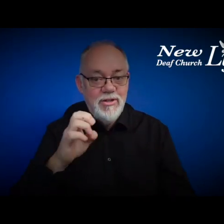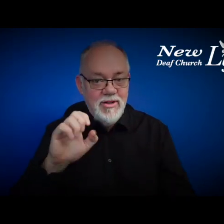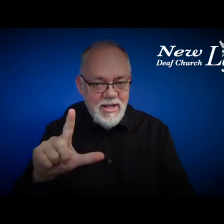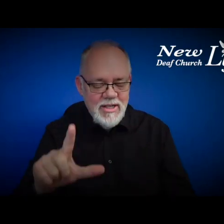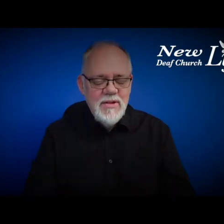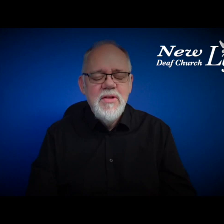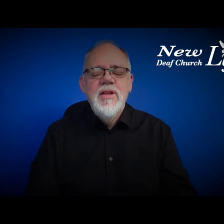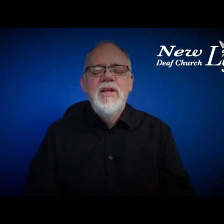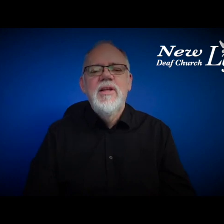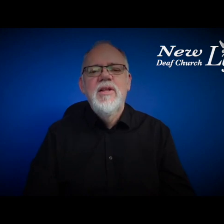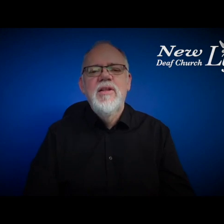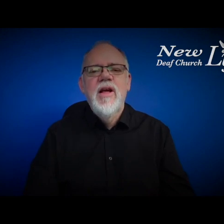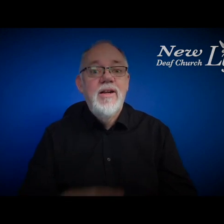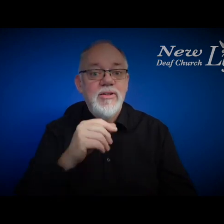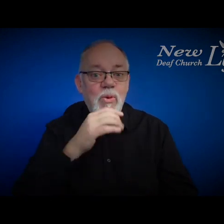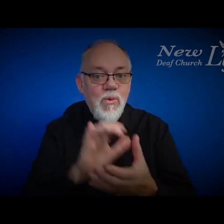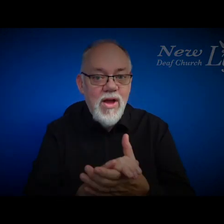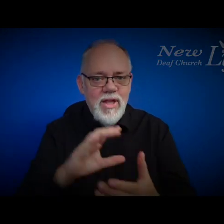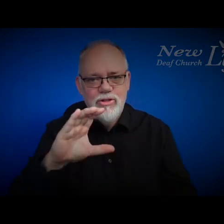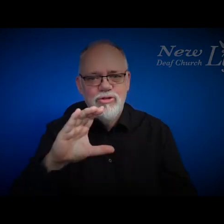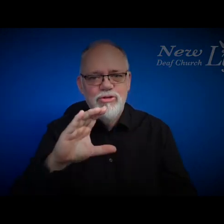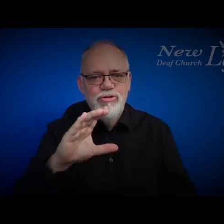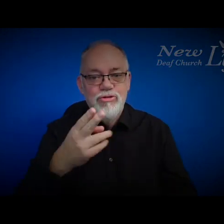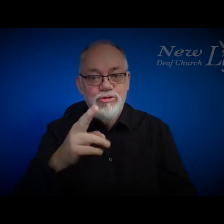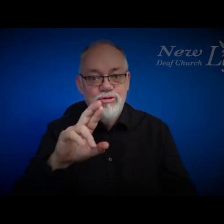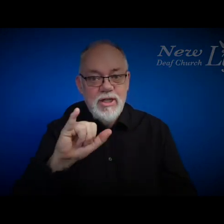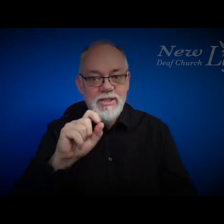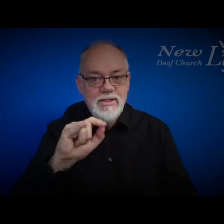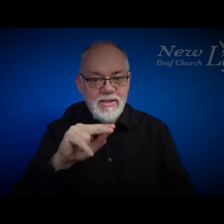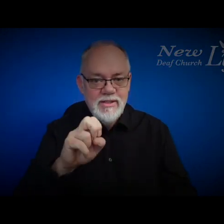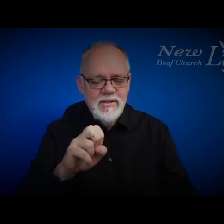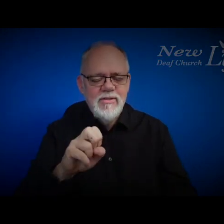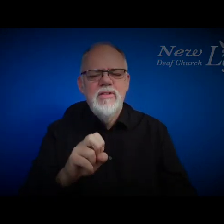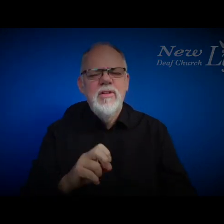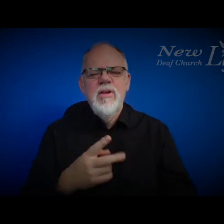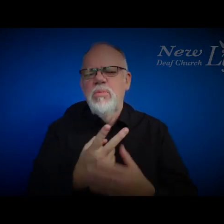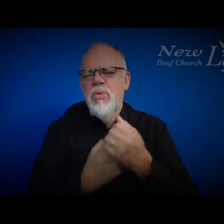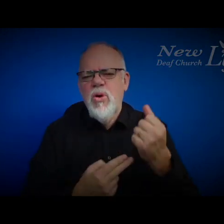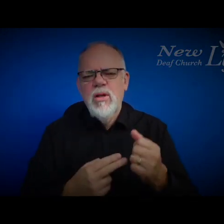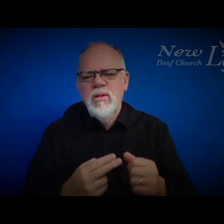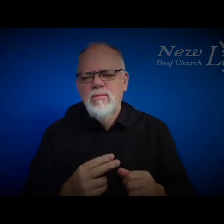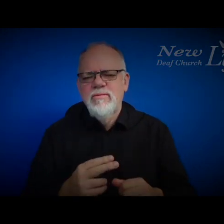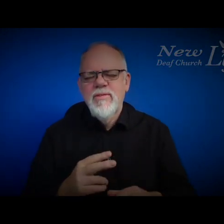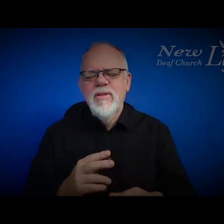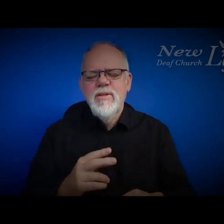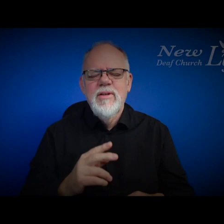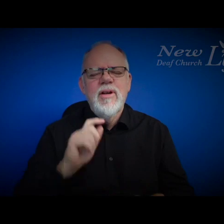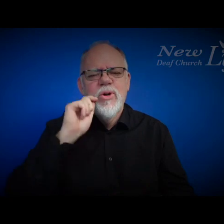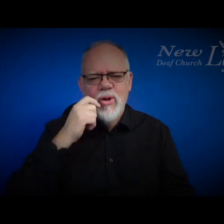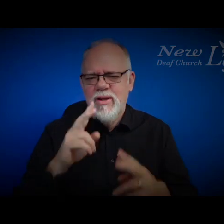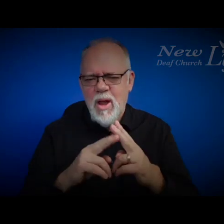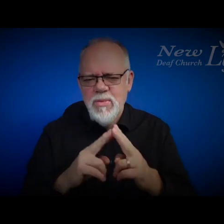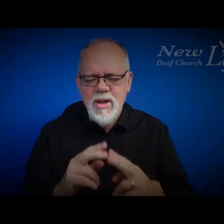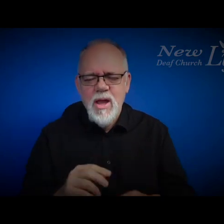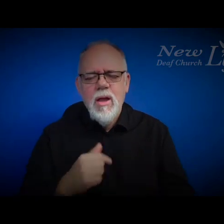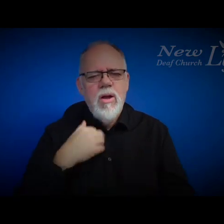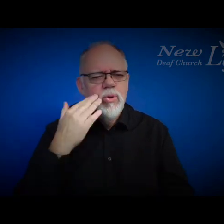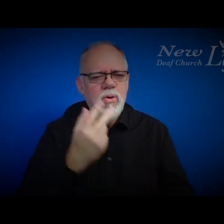Mitchell and his wife, Christine. Both of them are a really cool couple.